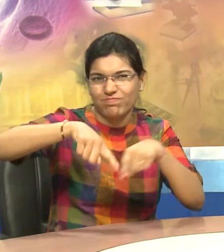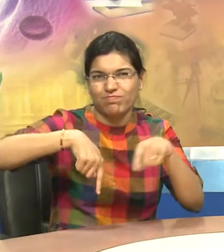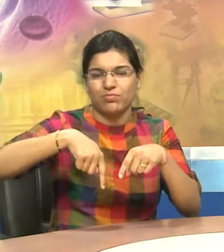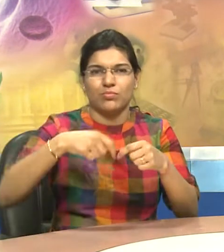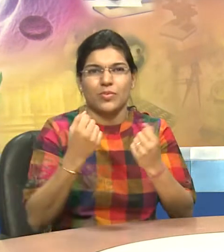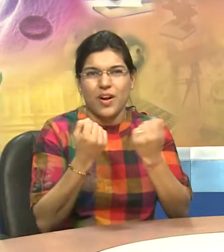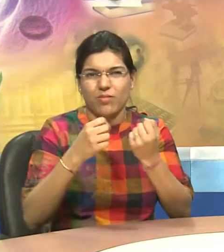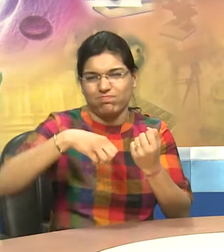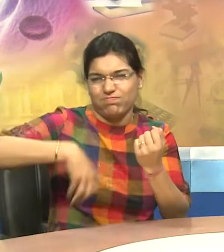In a busy road,